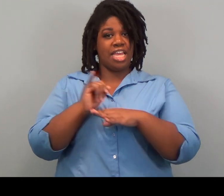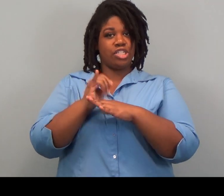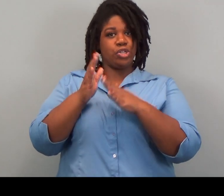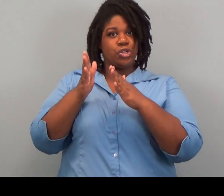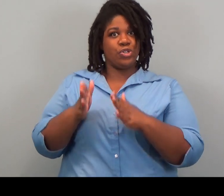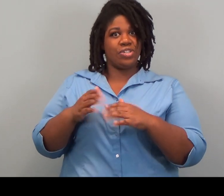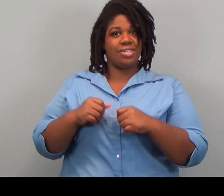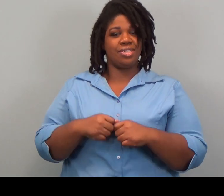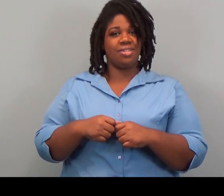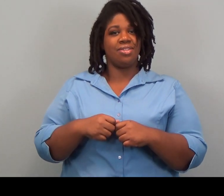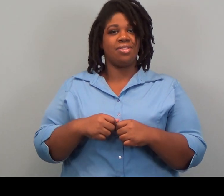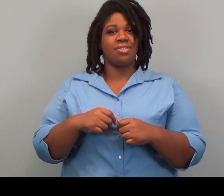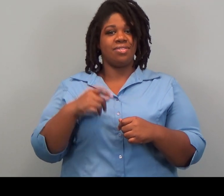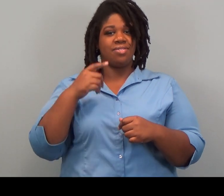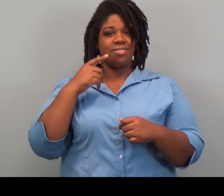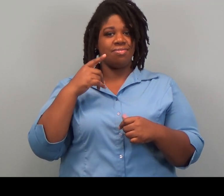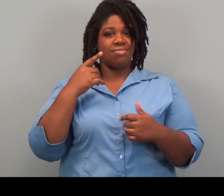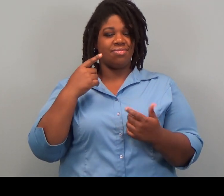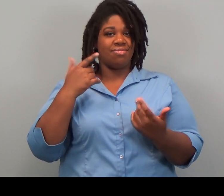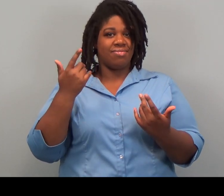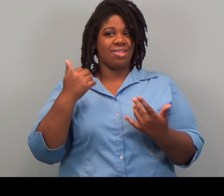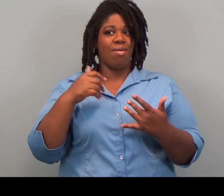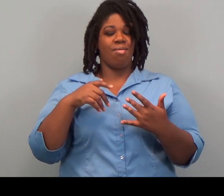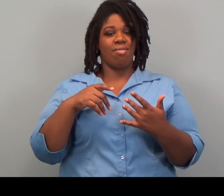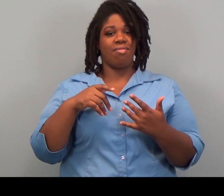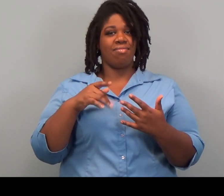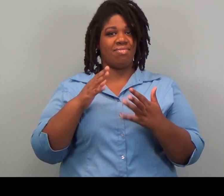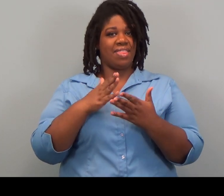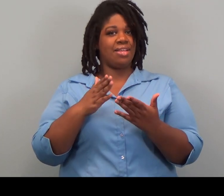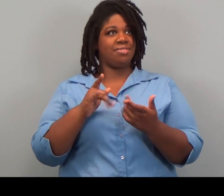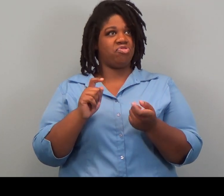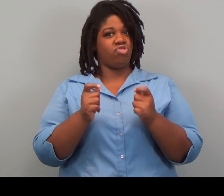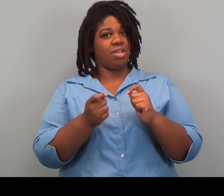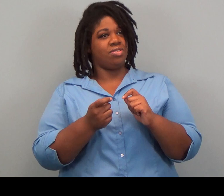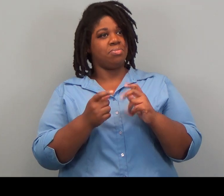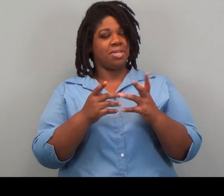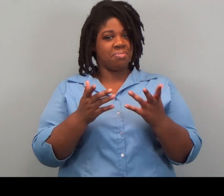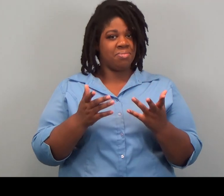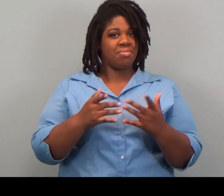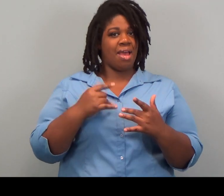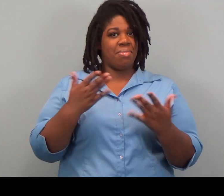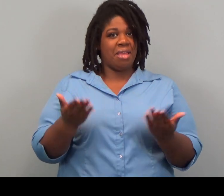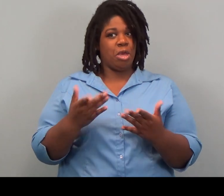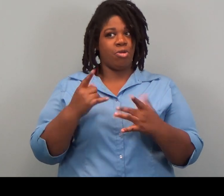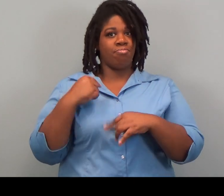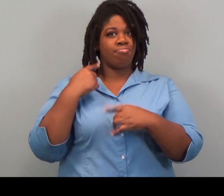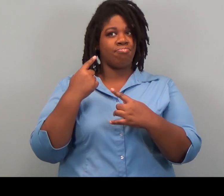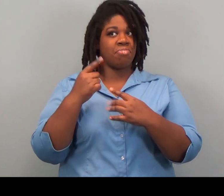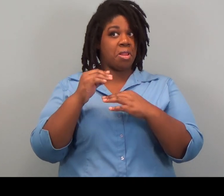position that I now have in kind of a strange turn of events. And I've been here a little over a year.